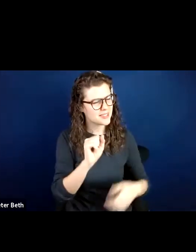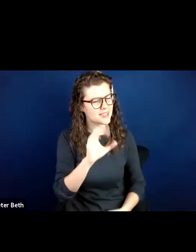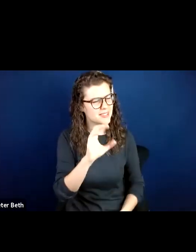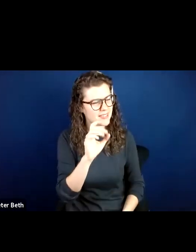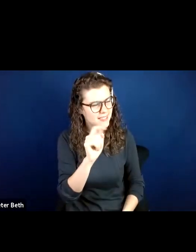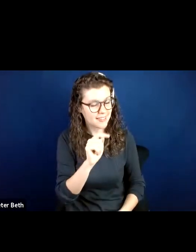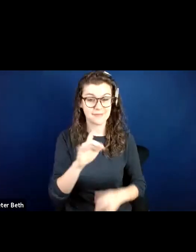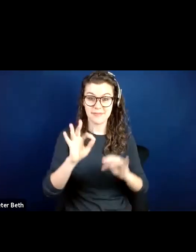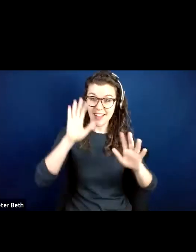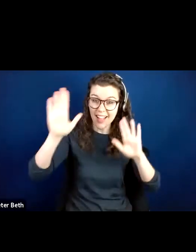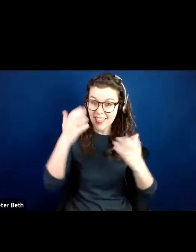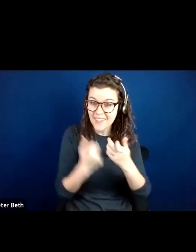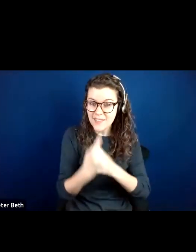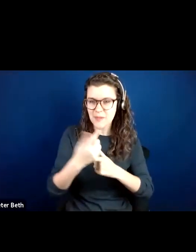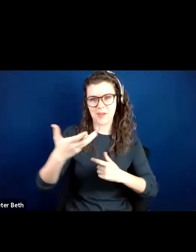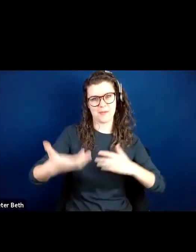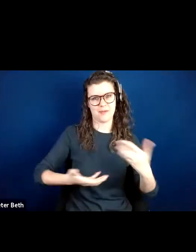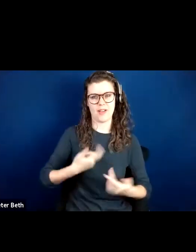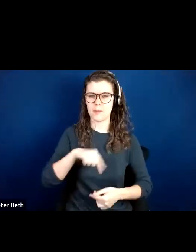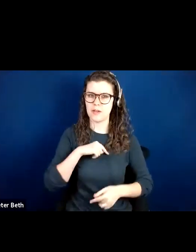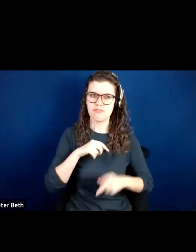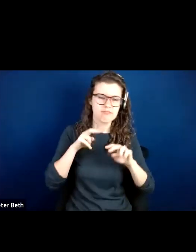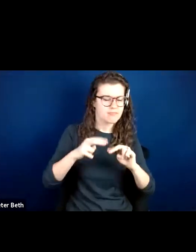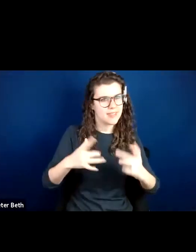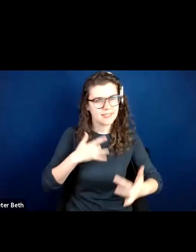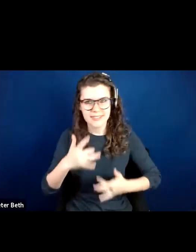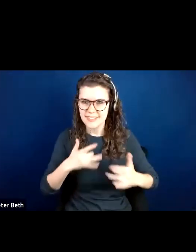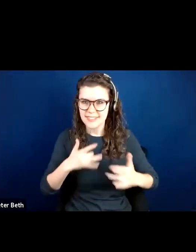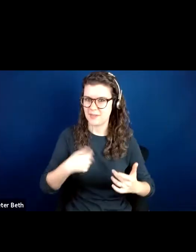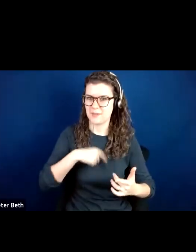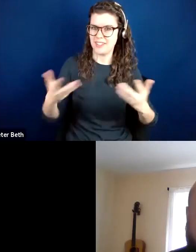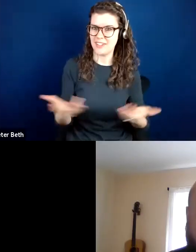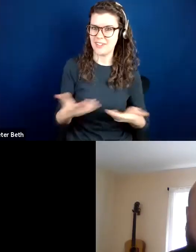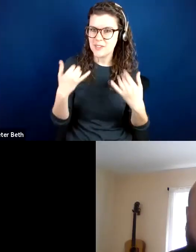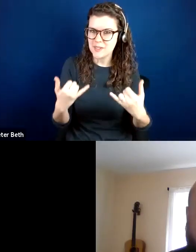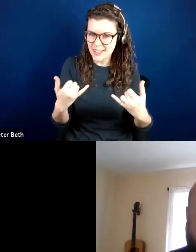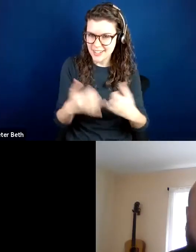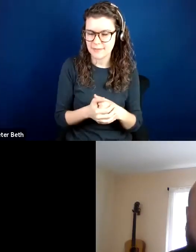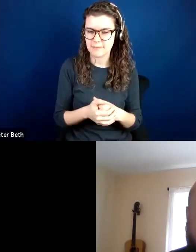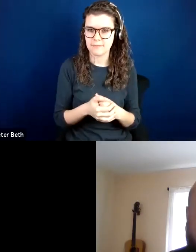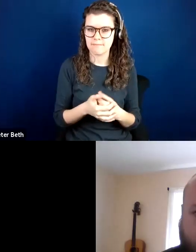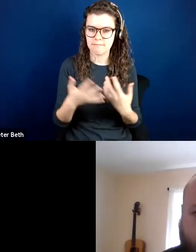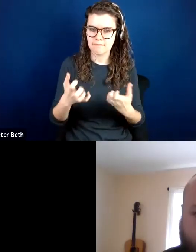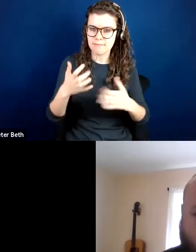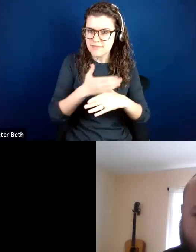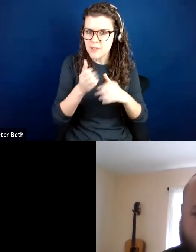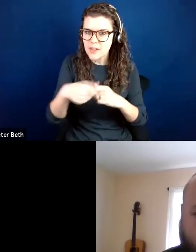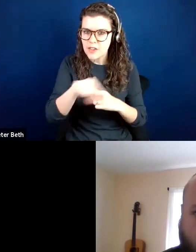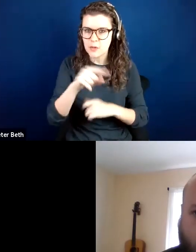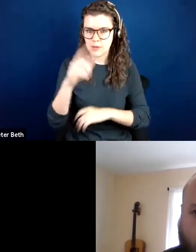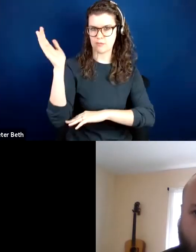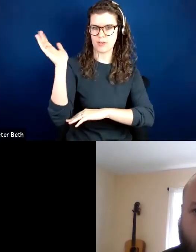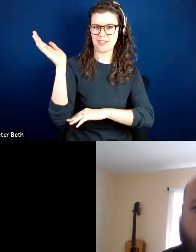Hi, everyone. Welcome. We are so excited to be here today to share with you our